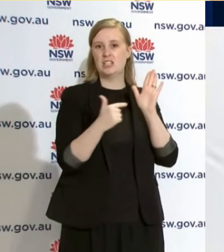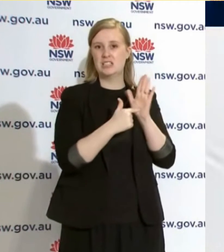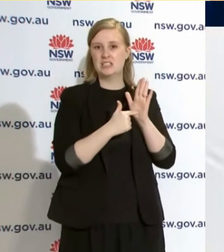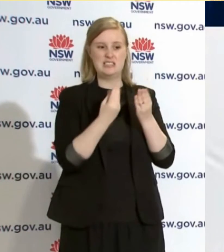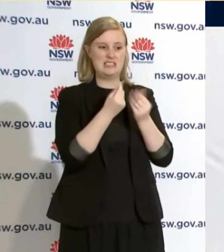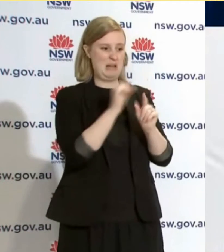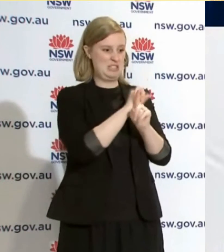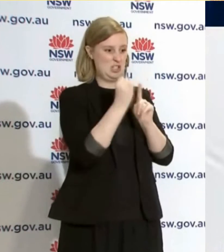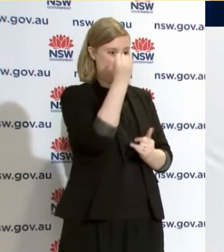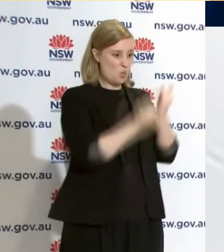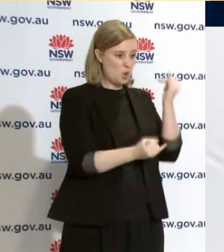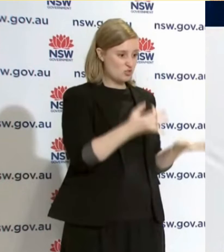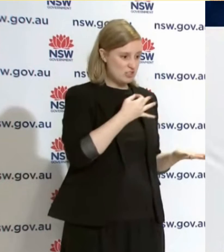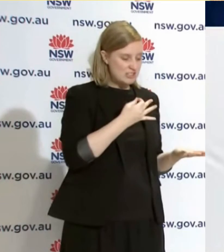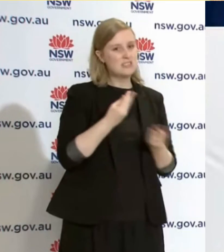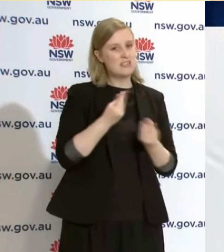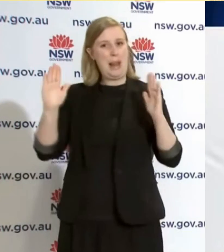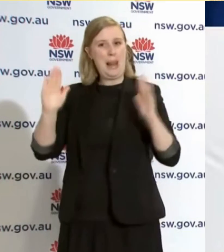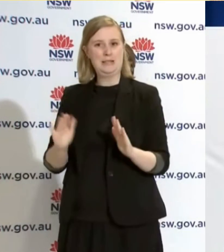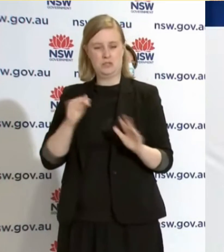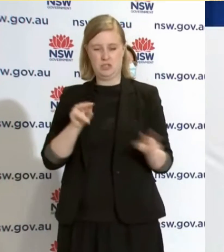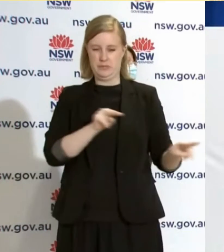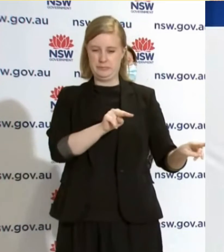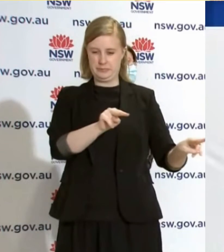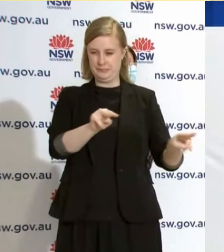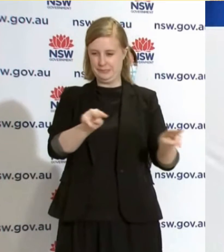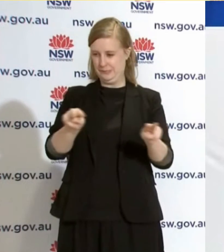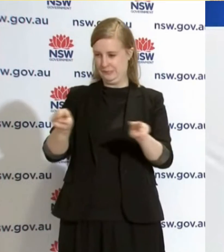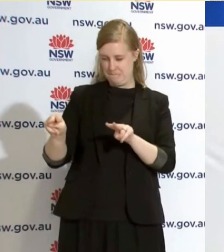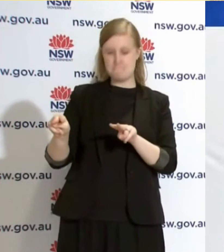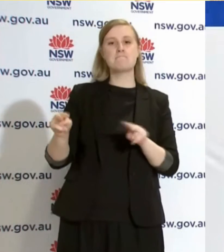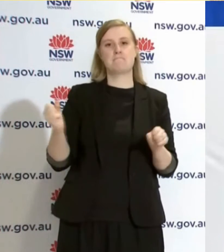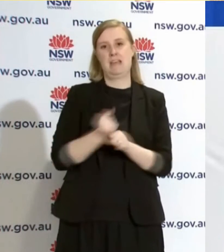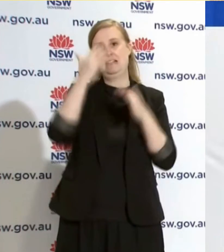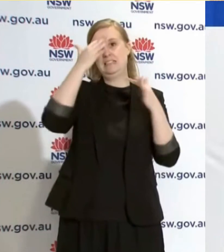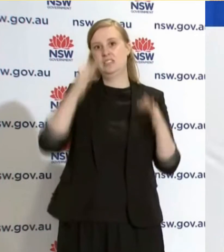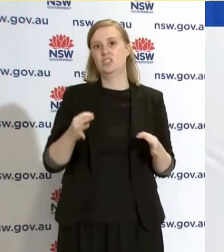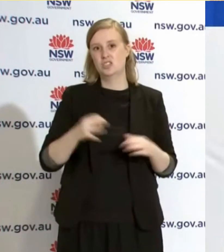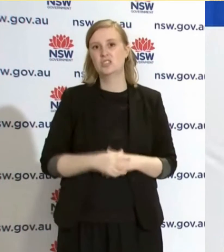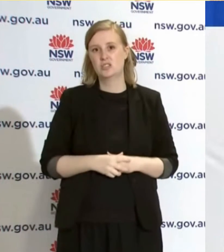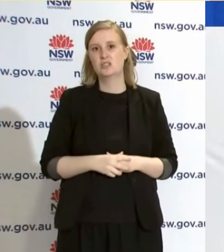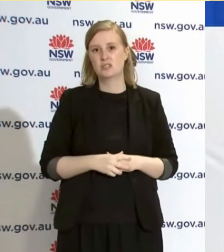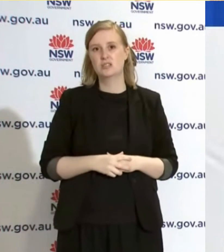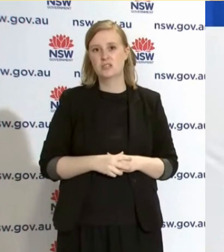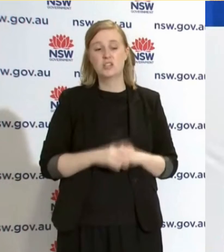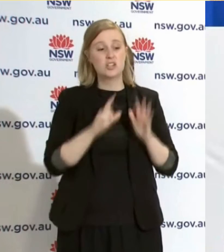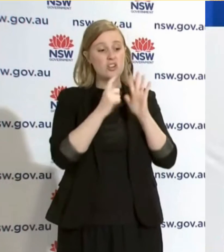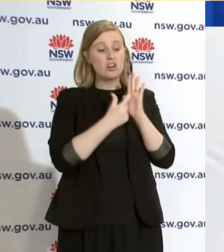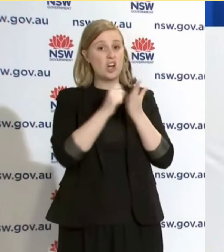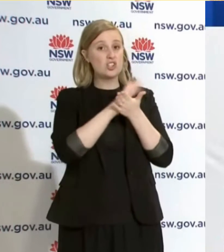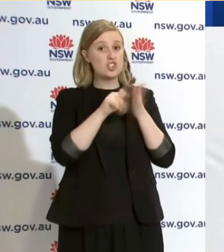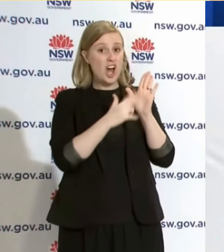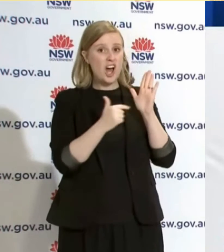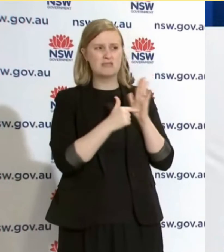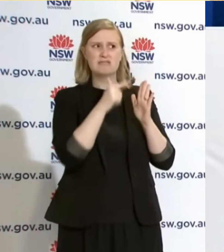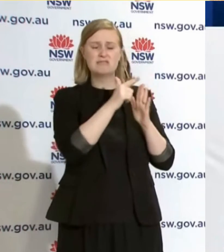stated, not only are we considering Dr. Chan's advice in relation to the extra freedoms that might come our way, which is obviously